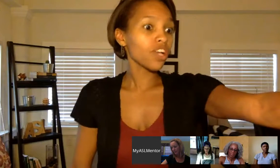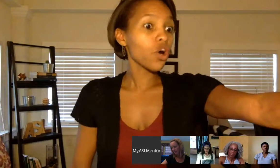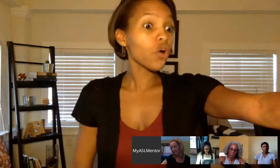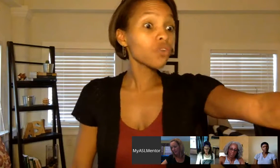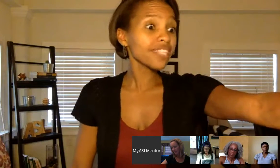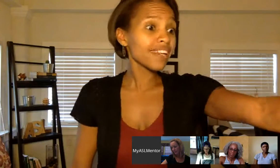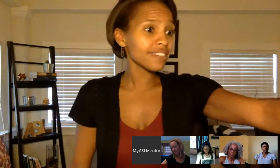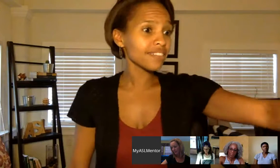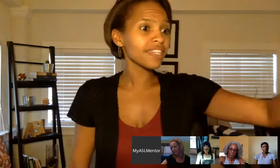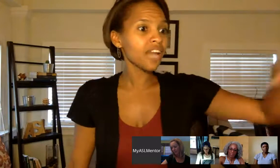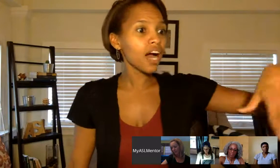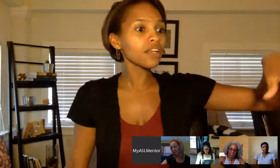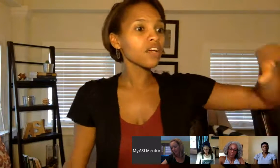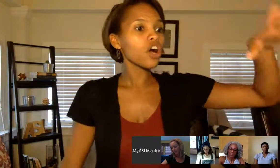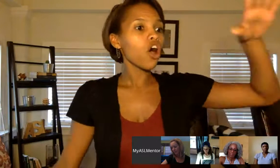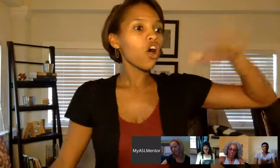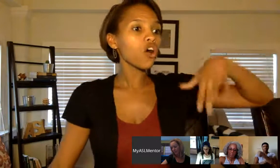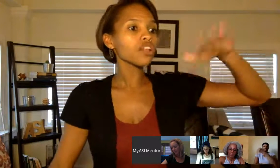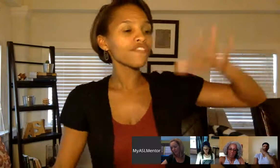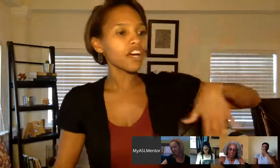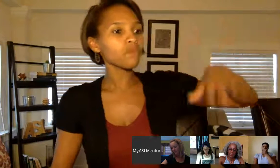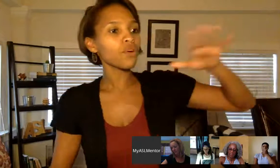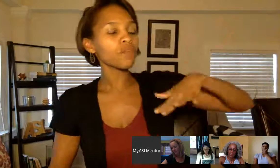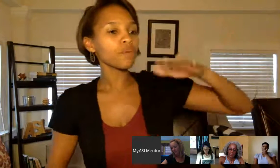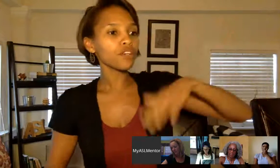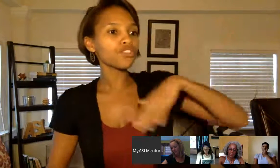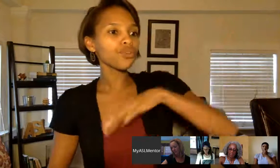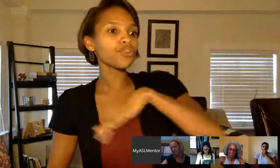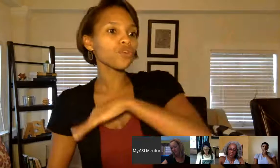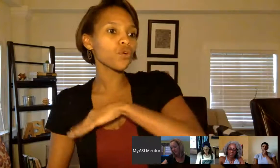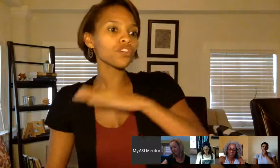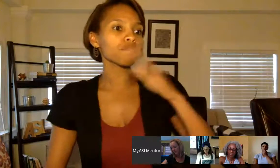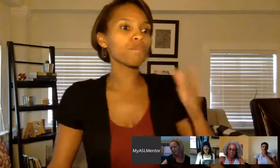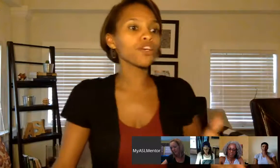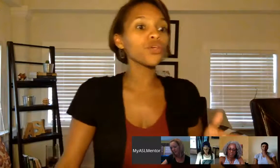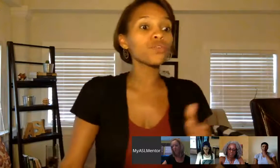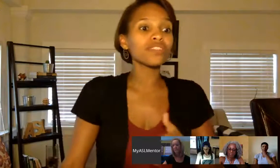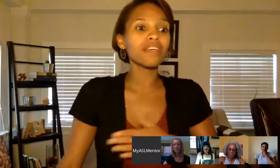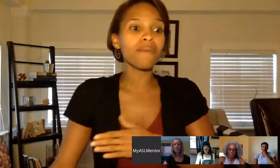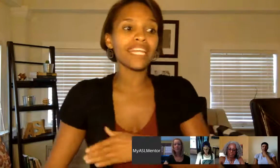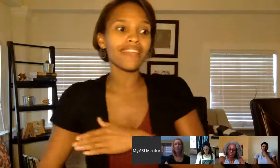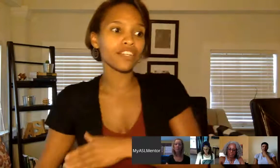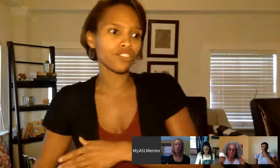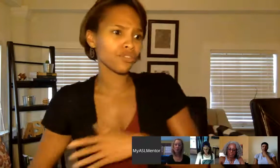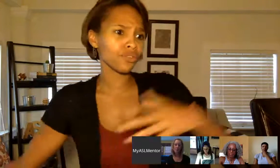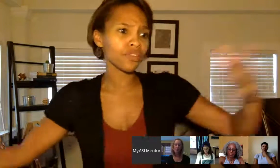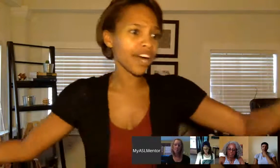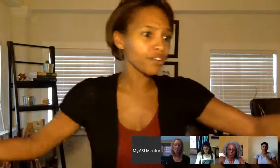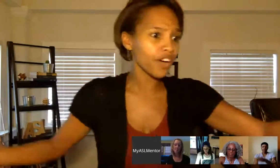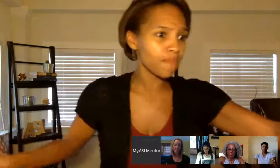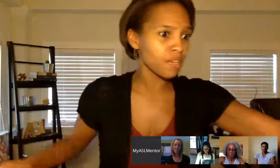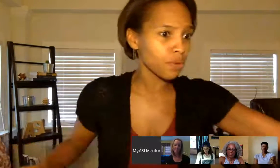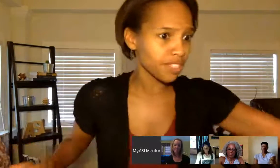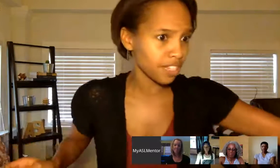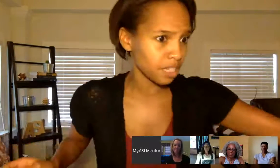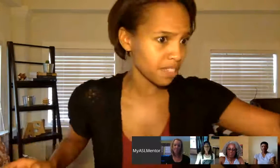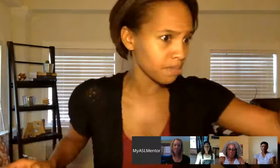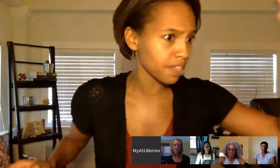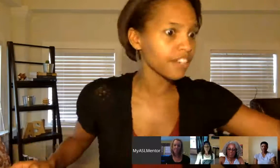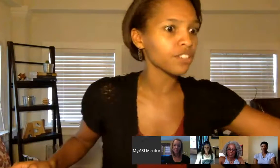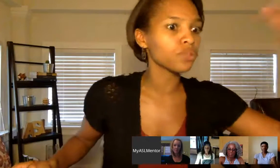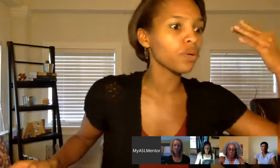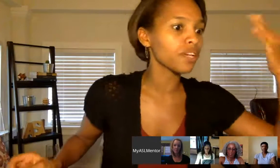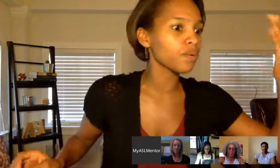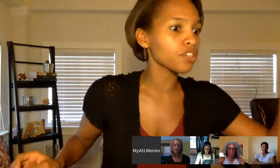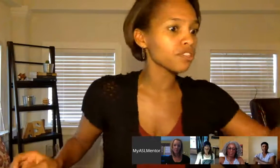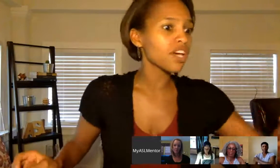So that whole sentence, not all of them will appeal to you, of course, but you will see many that do. I don't know how many words it is, but something